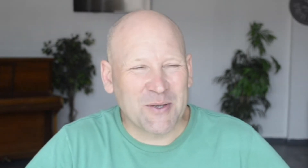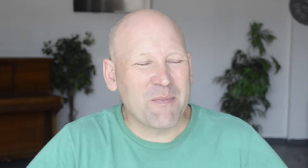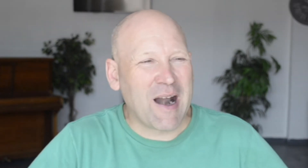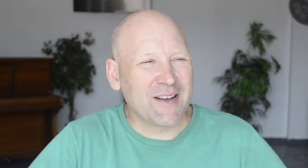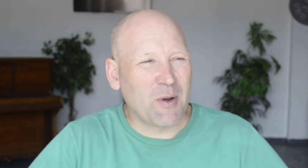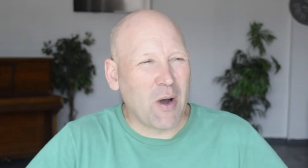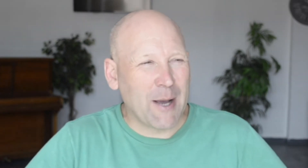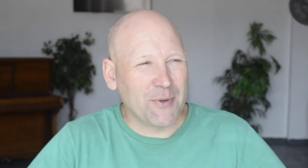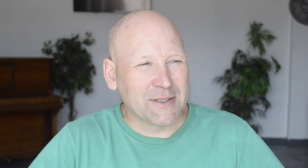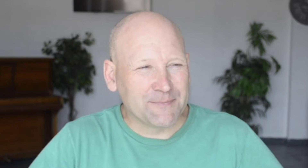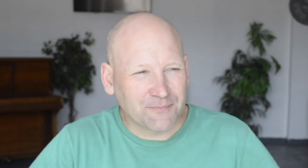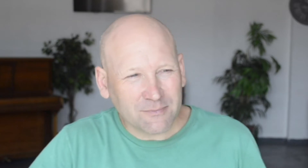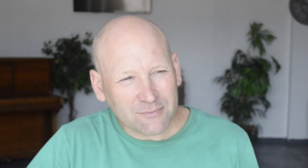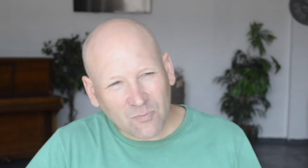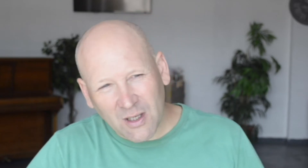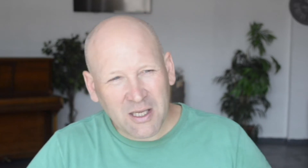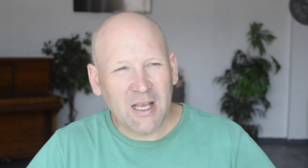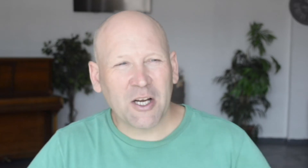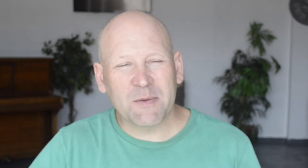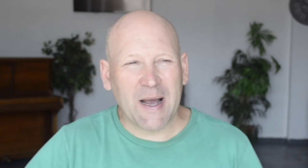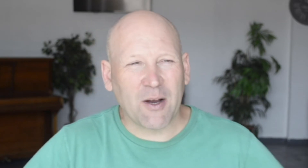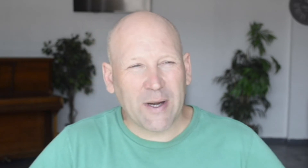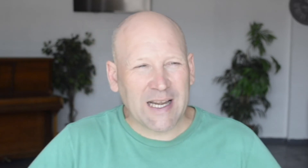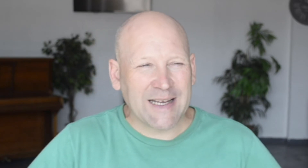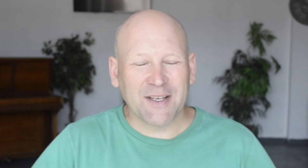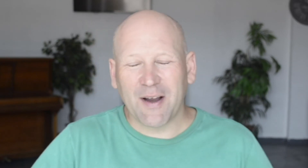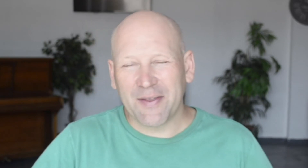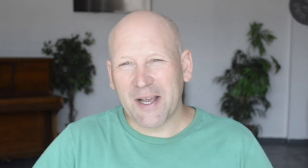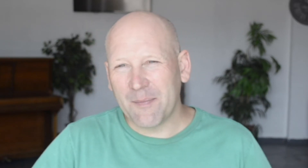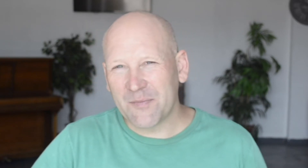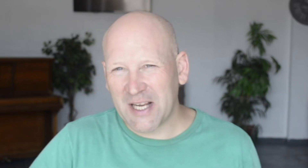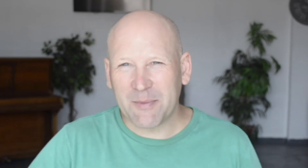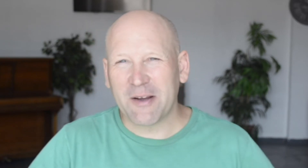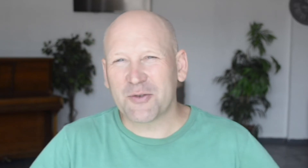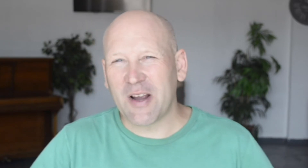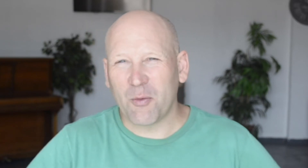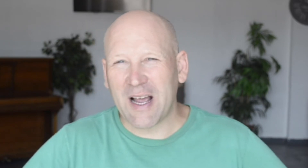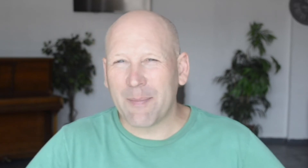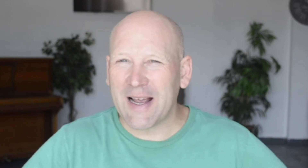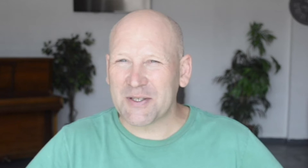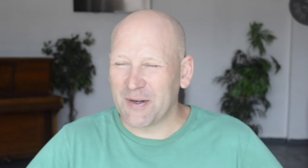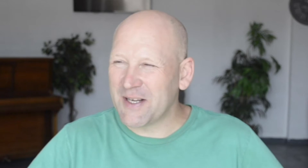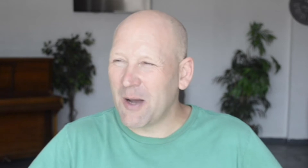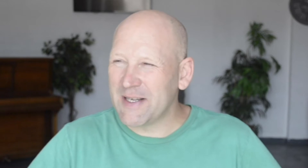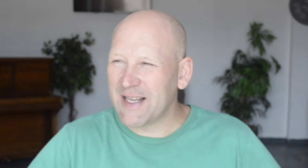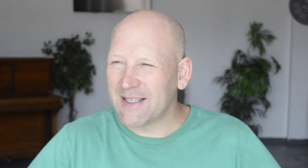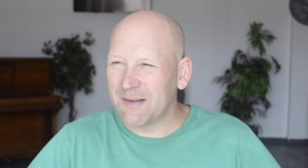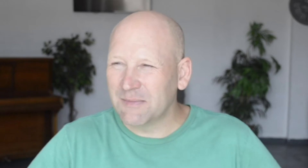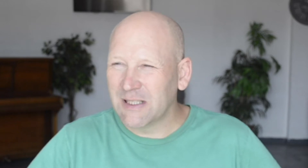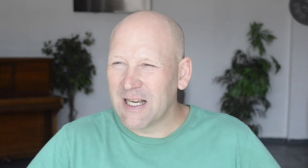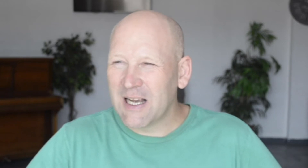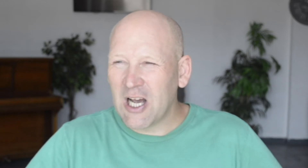to be too embarrassed by what happened. Comes back a week later, and same coach driver without a plaster on his arm. He